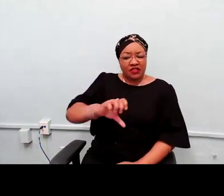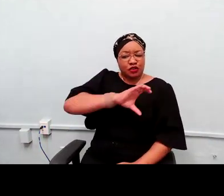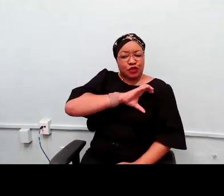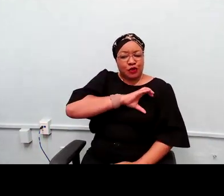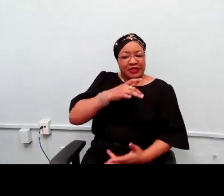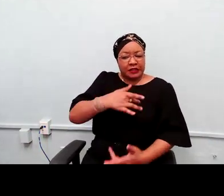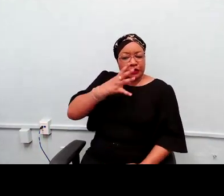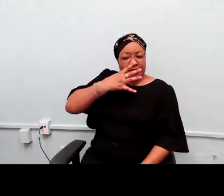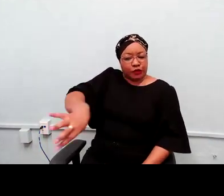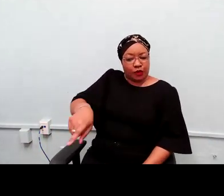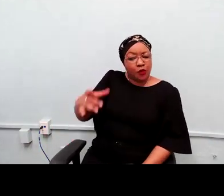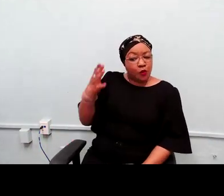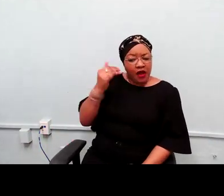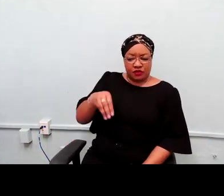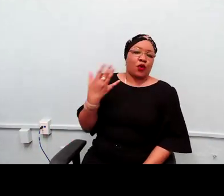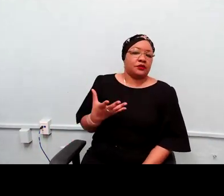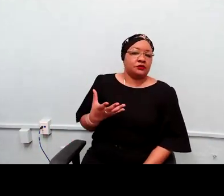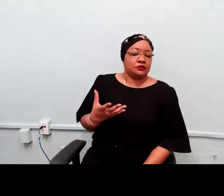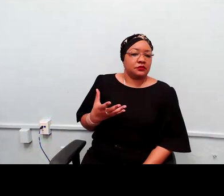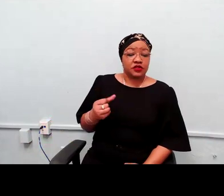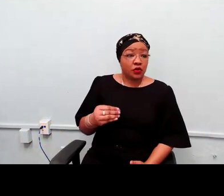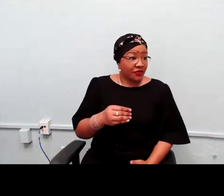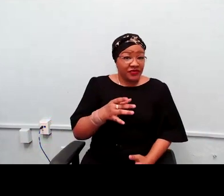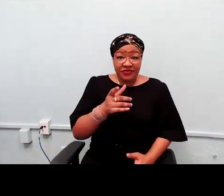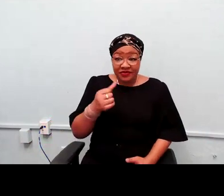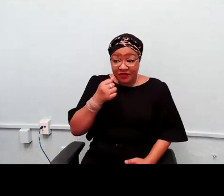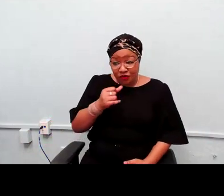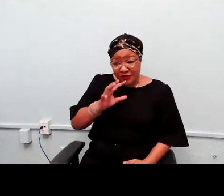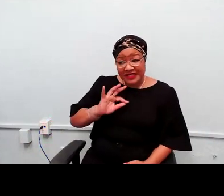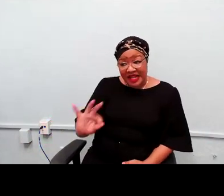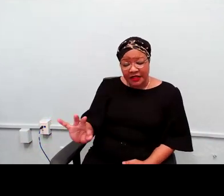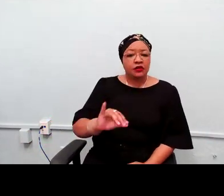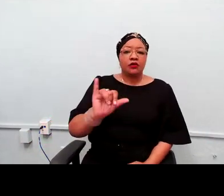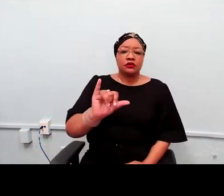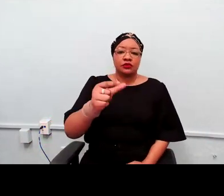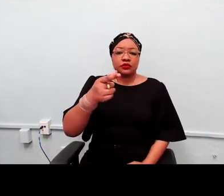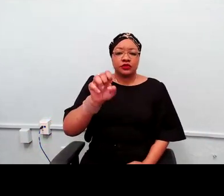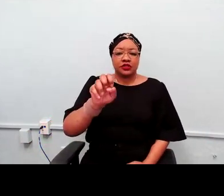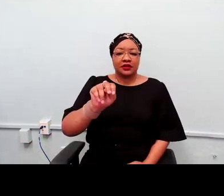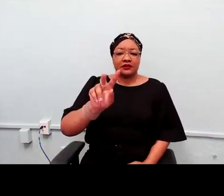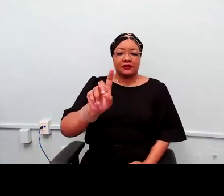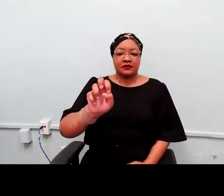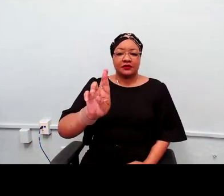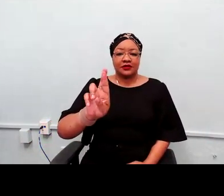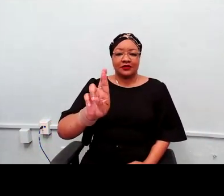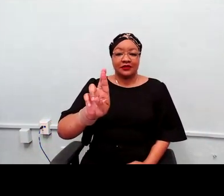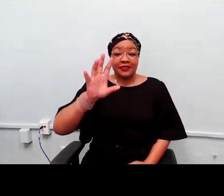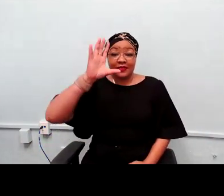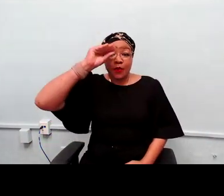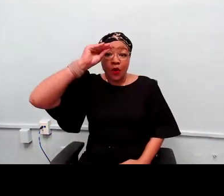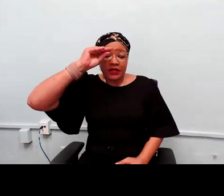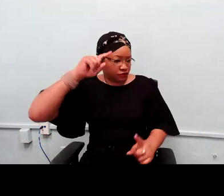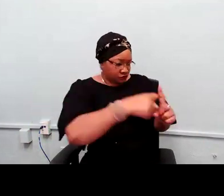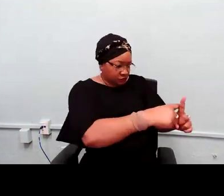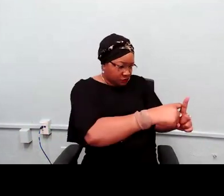a little form of white privilege going on there for this 9-year-old girl, also gendered, right? The boys were targeted more